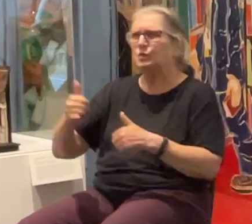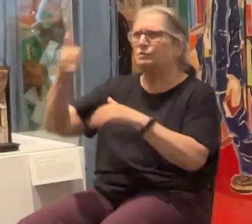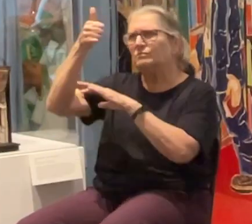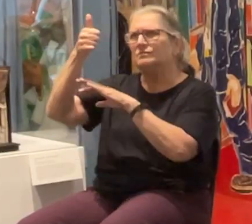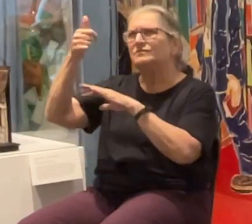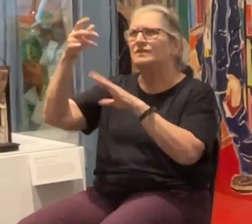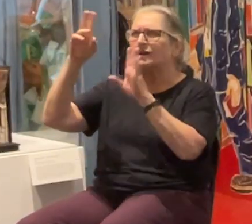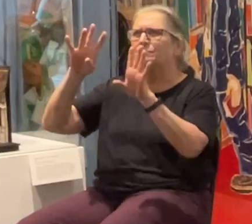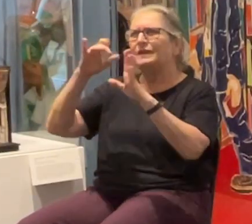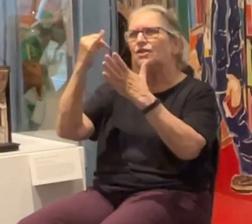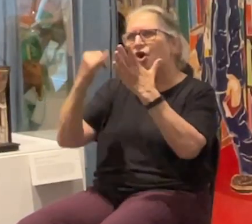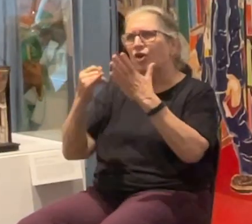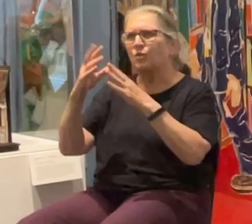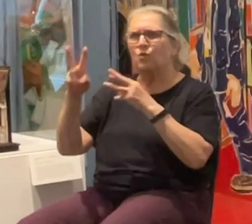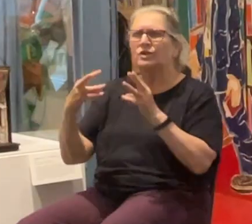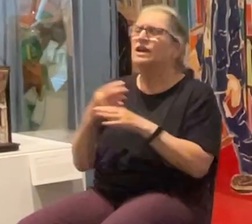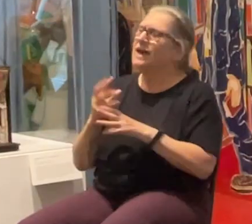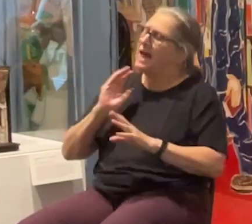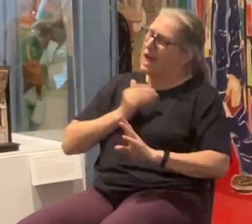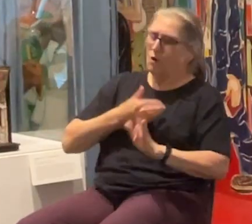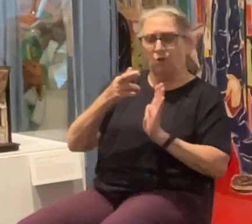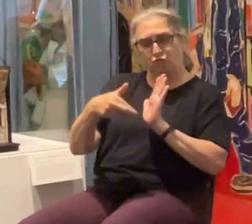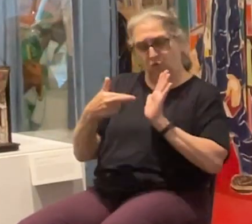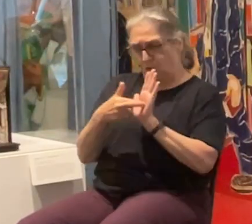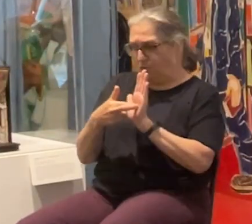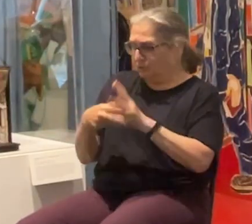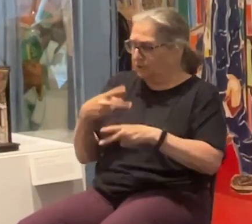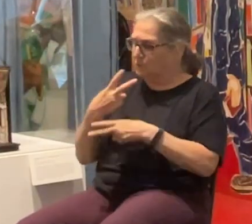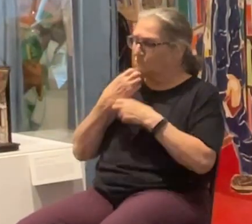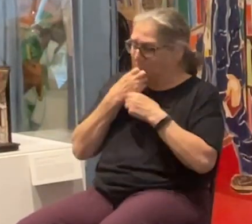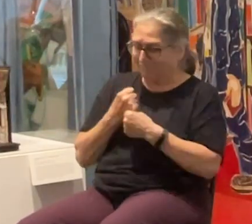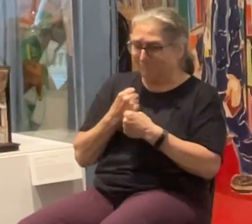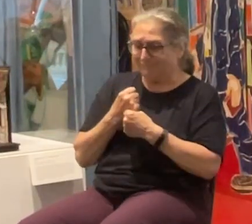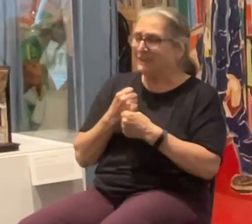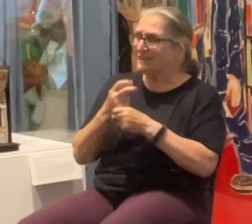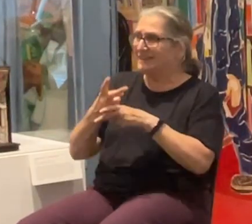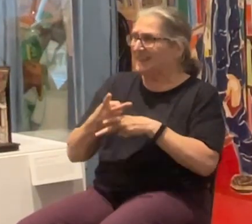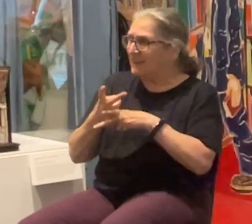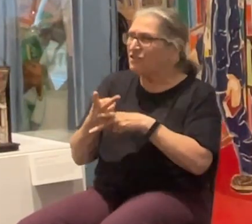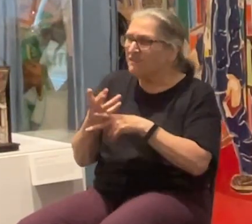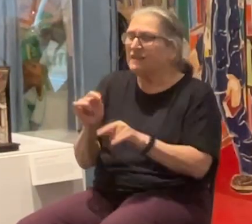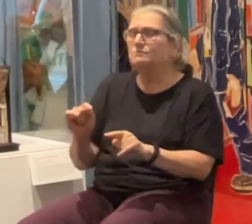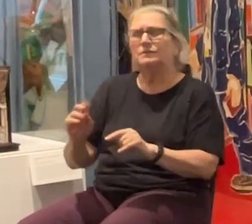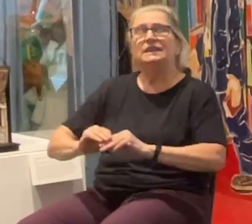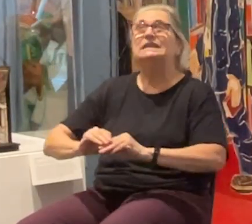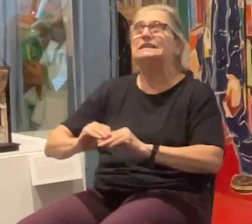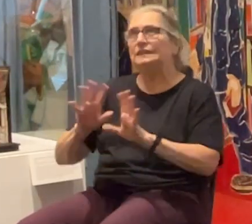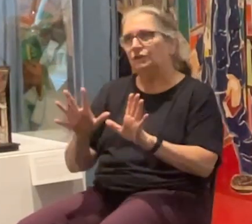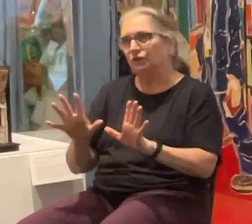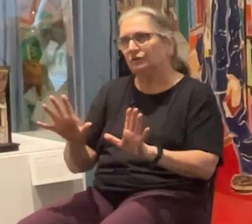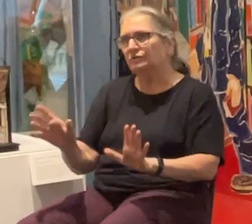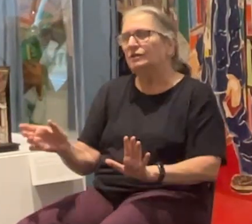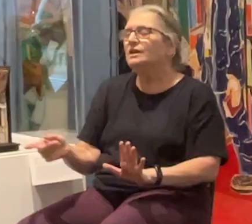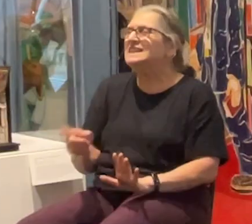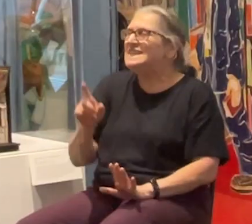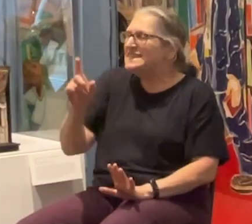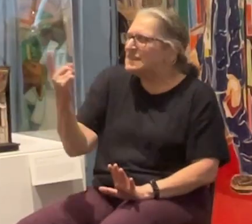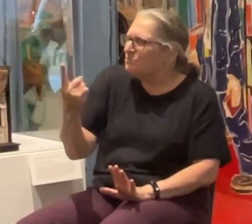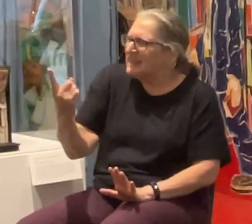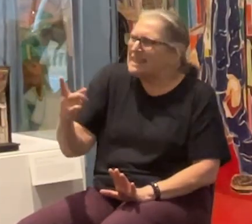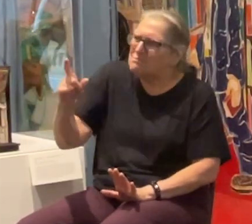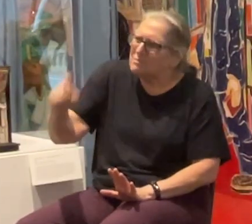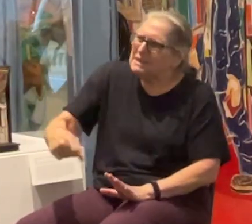our role to care for it, like, it shifted and became more clear that this was something that really needed to